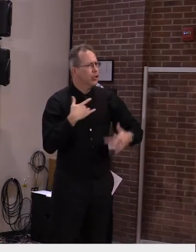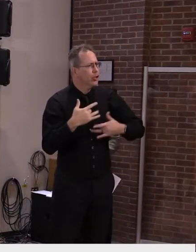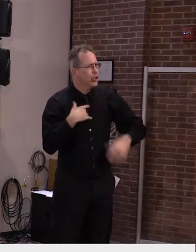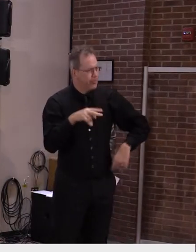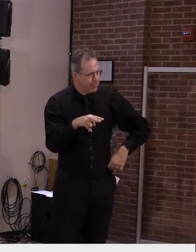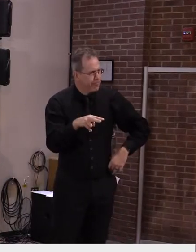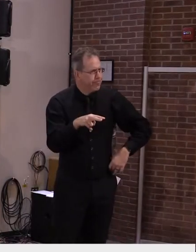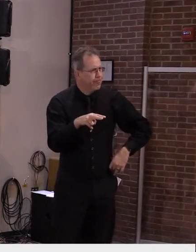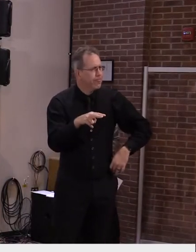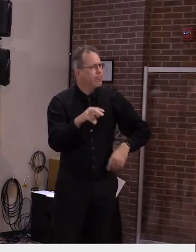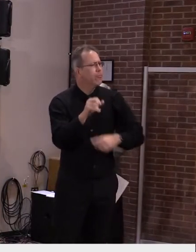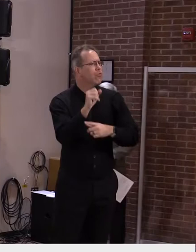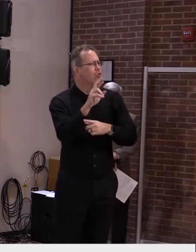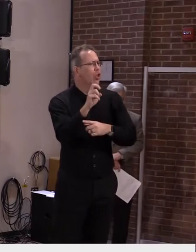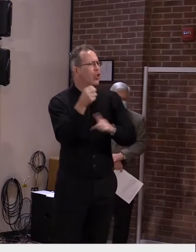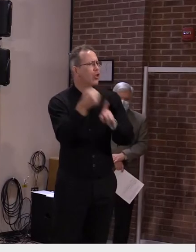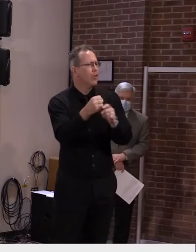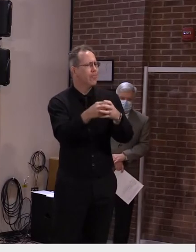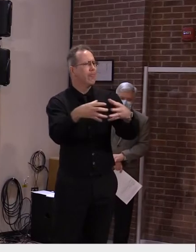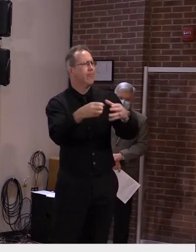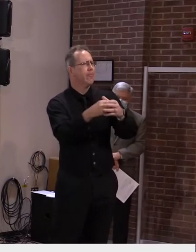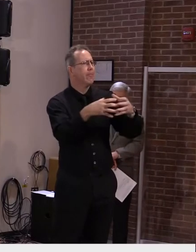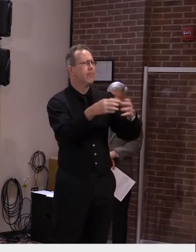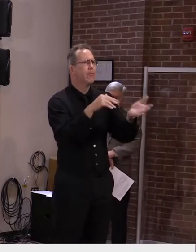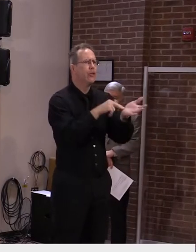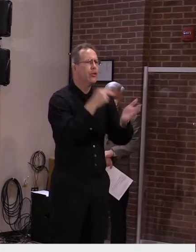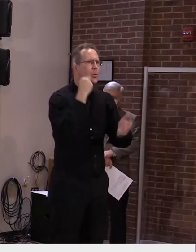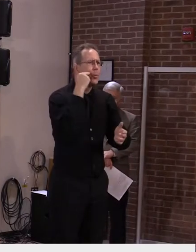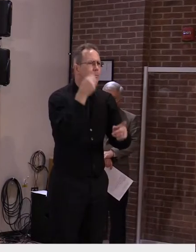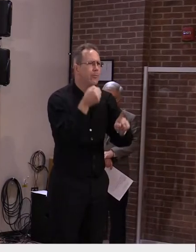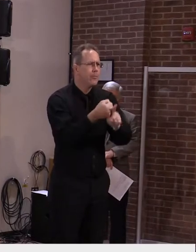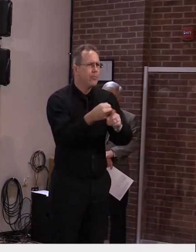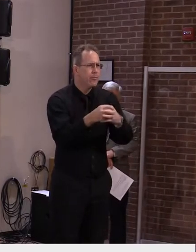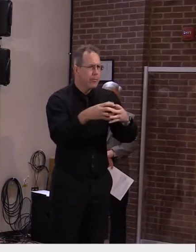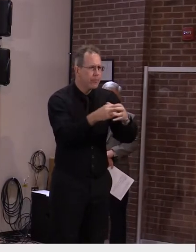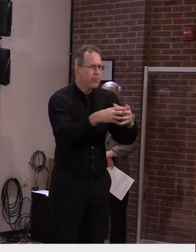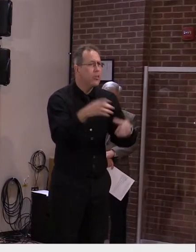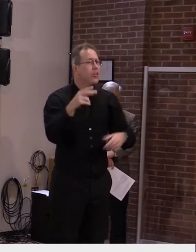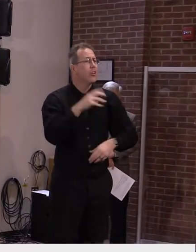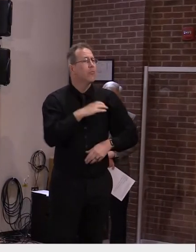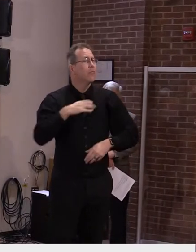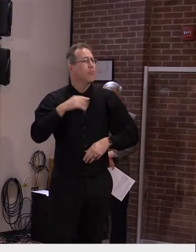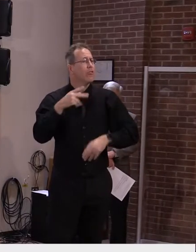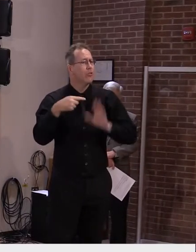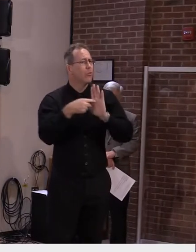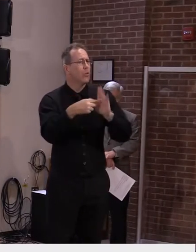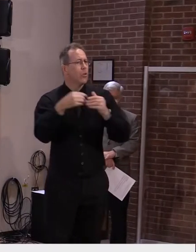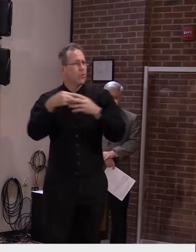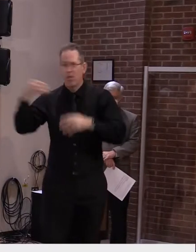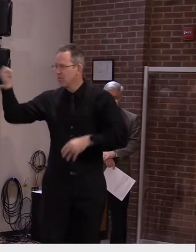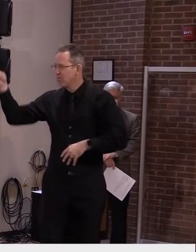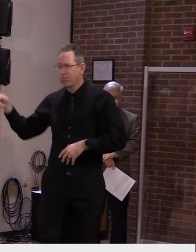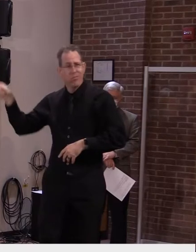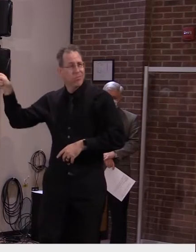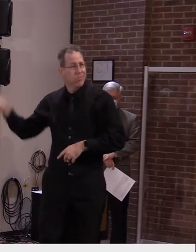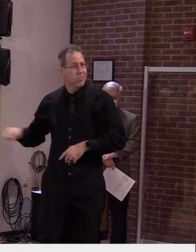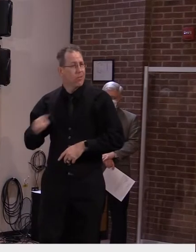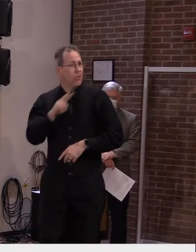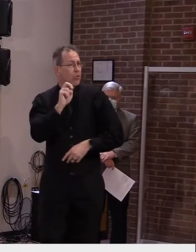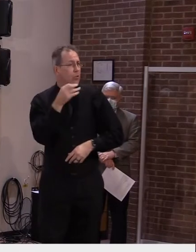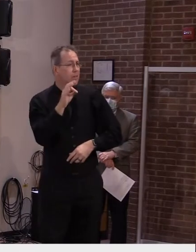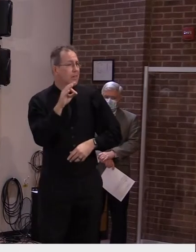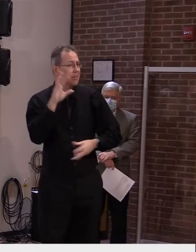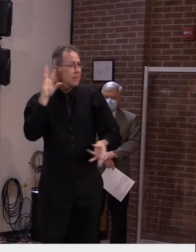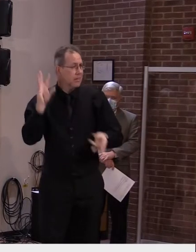When you looked at Commissioner Pichak's slide earlier, you saw a number of long-term care facilities. None of them had a